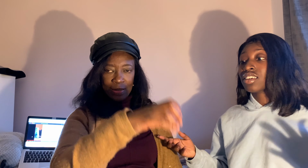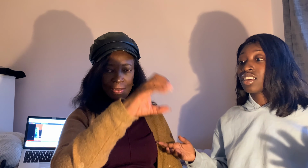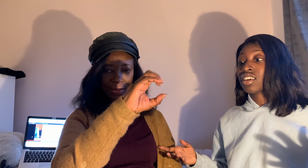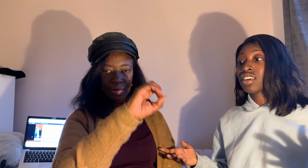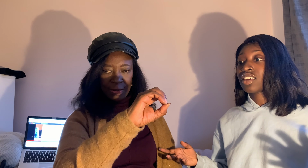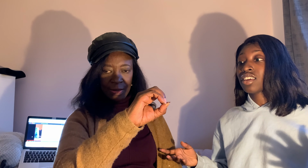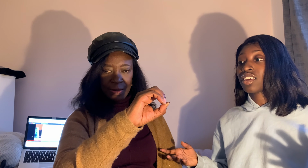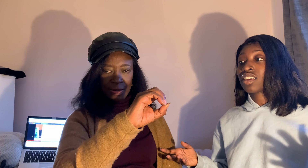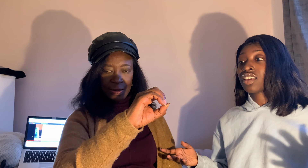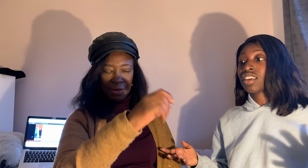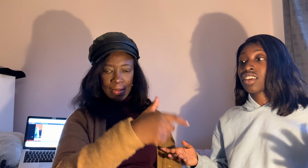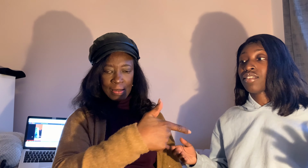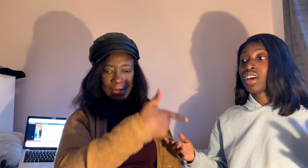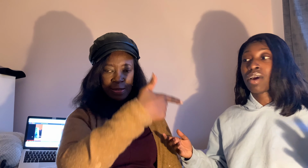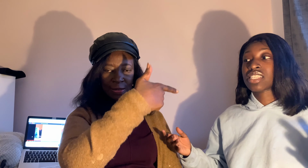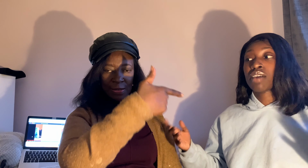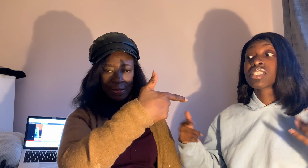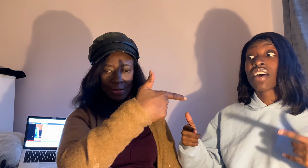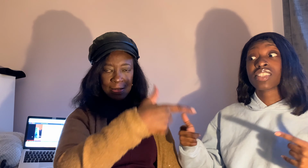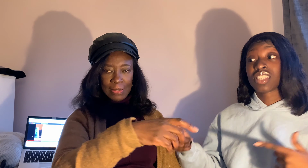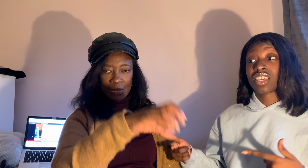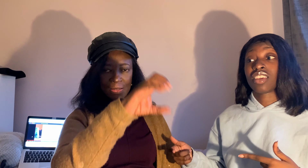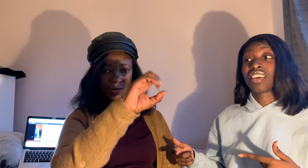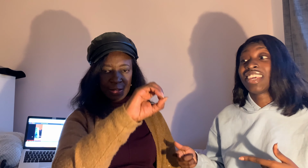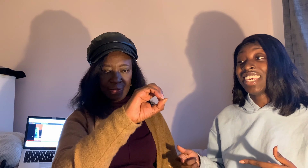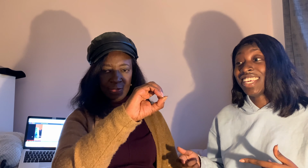60. I'm looking at time. 70.